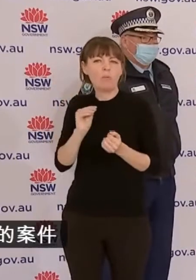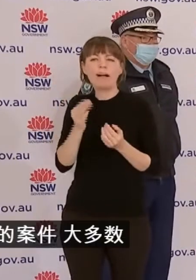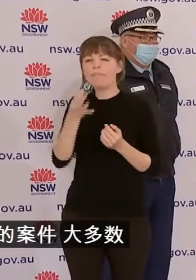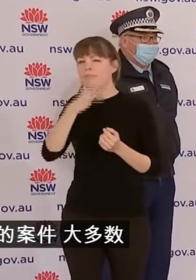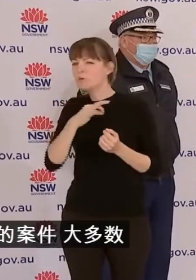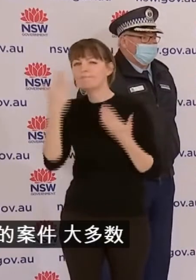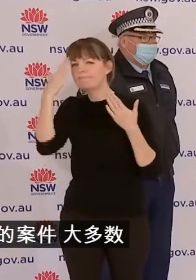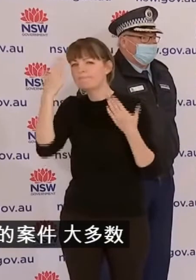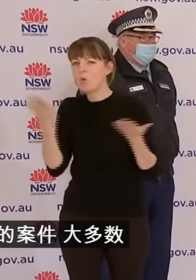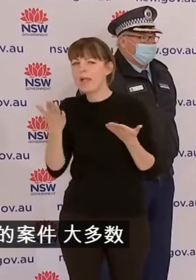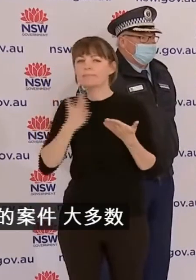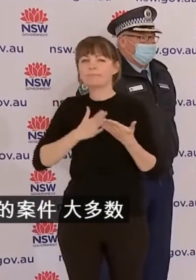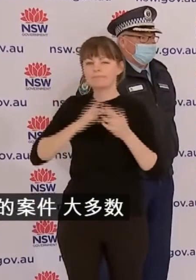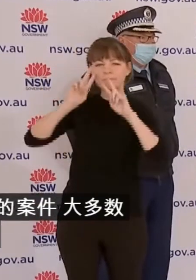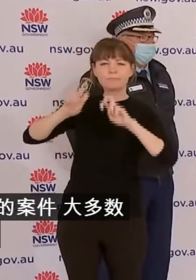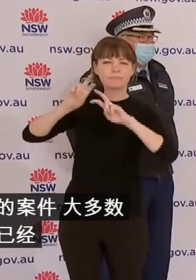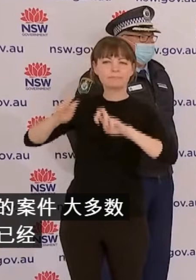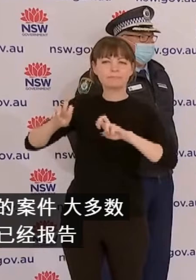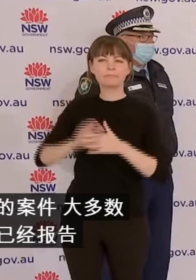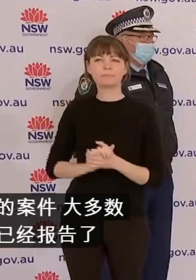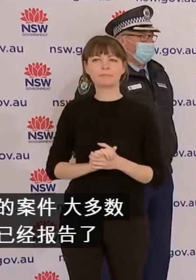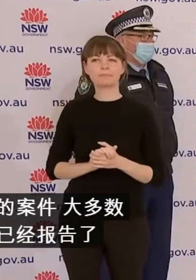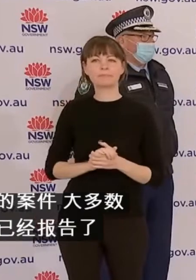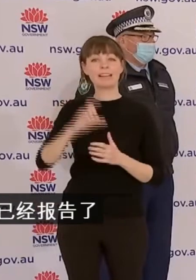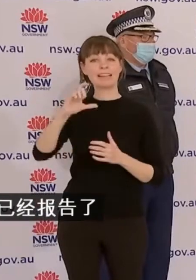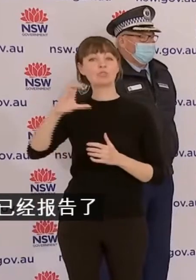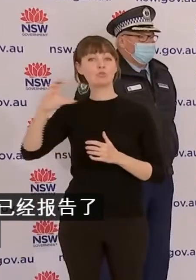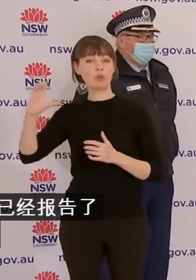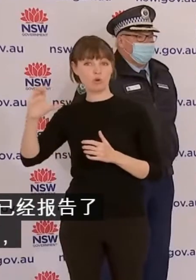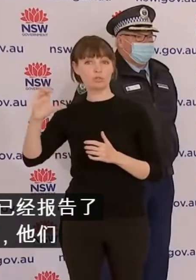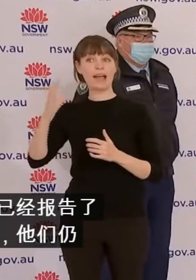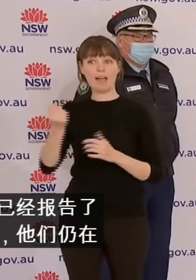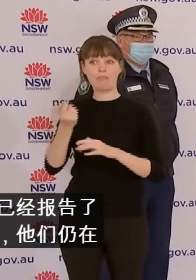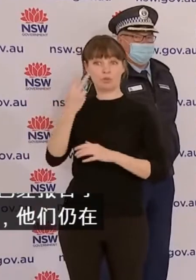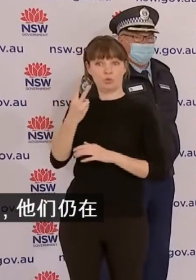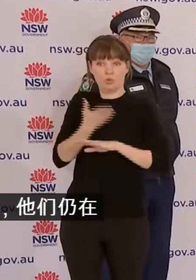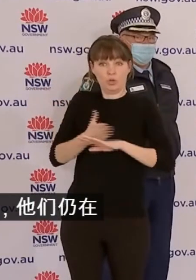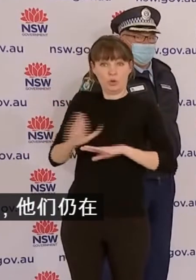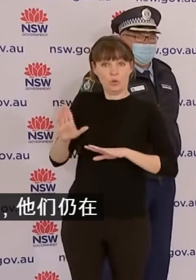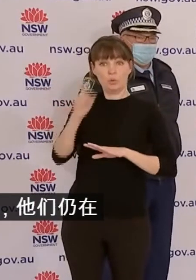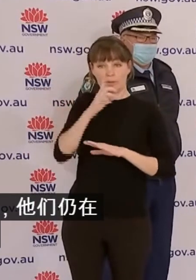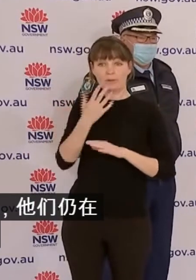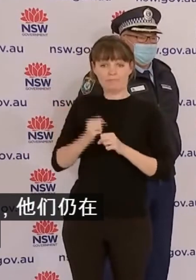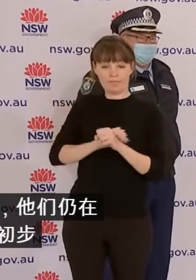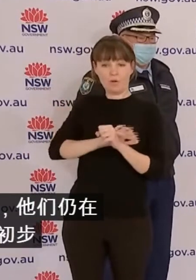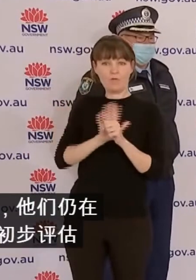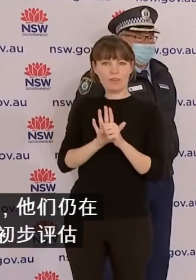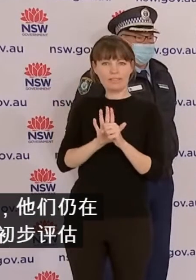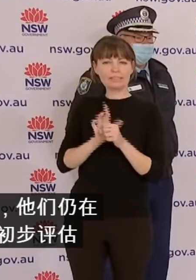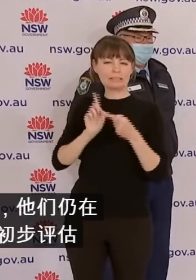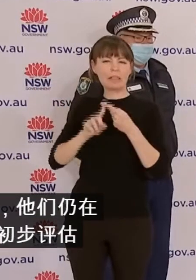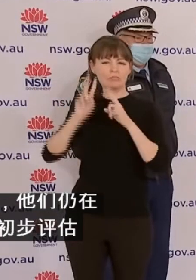concern us most. Central Coast has already also reported 2 new cases, and they're still under investigation, but